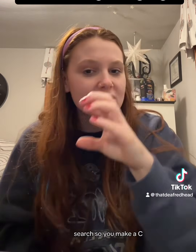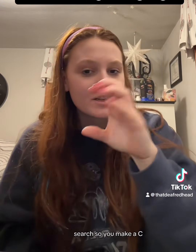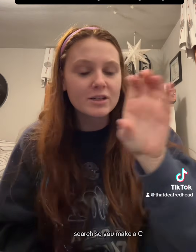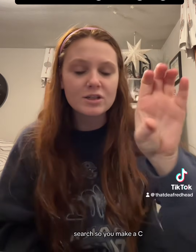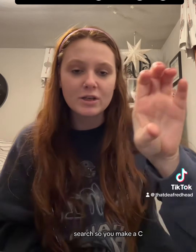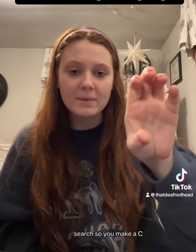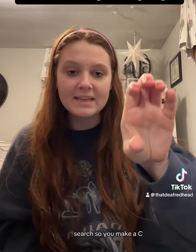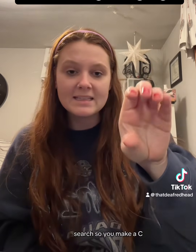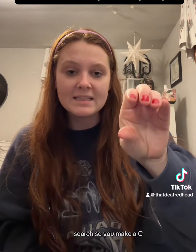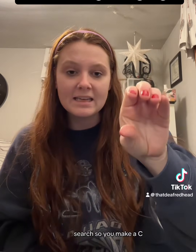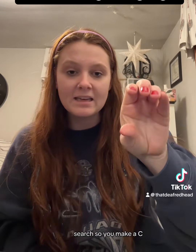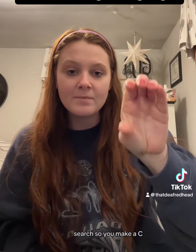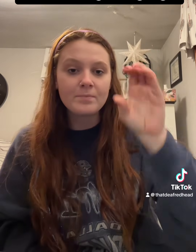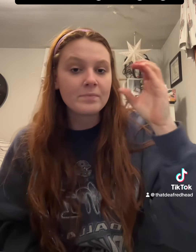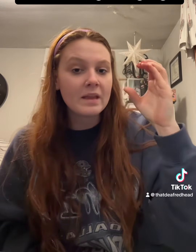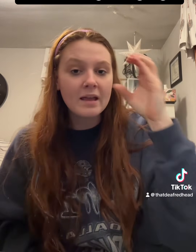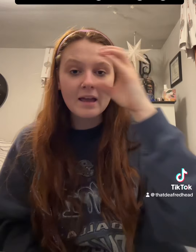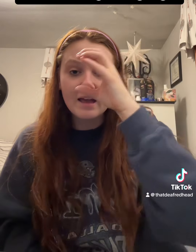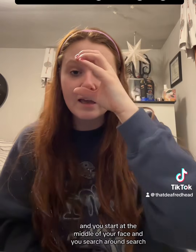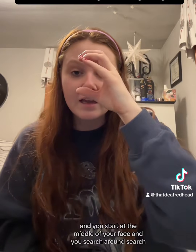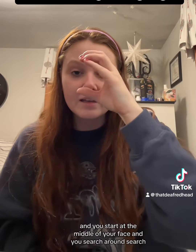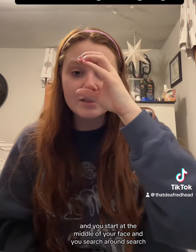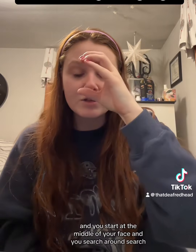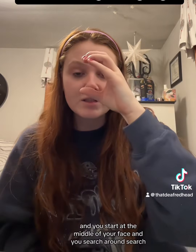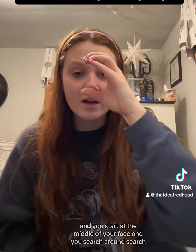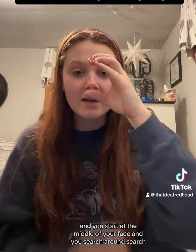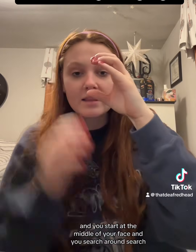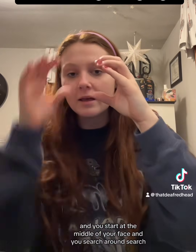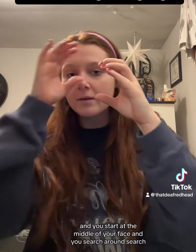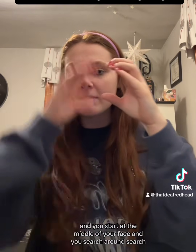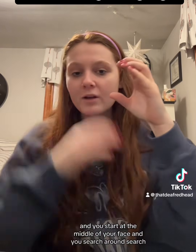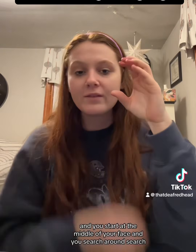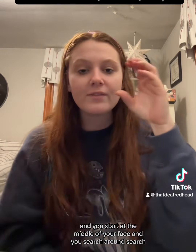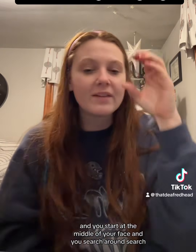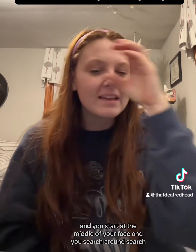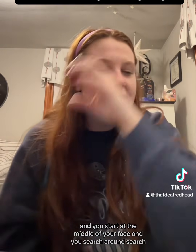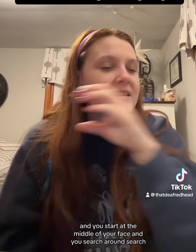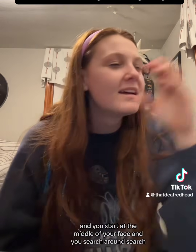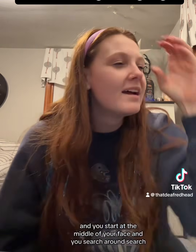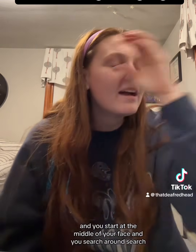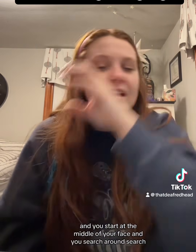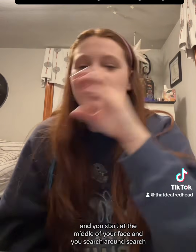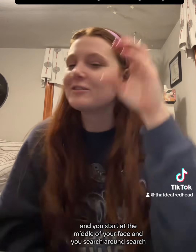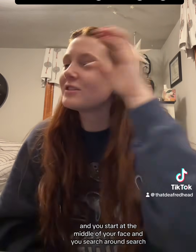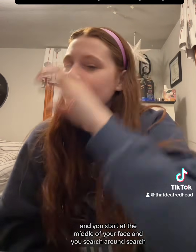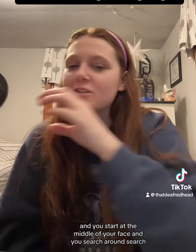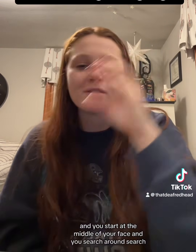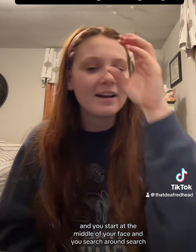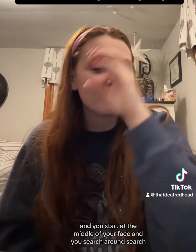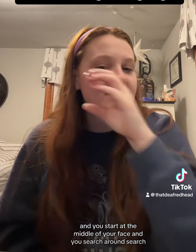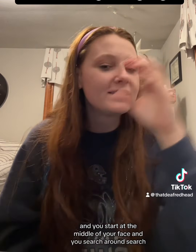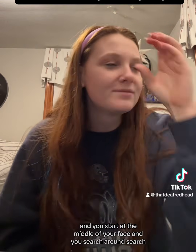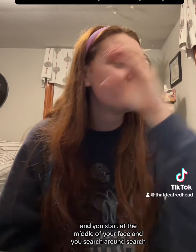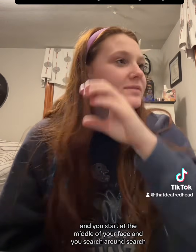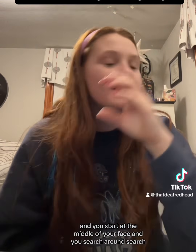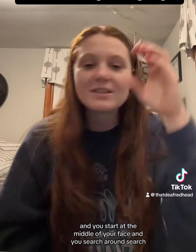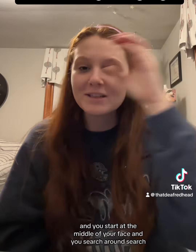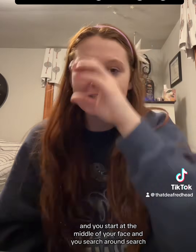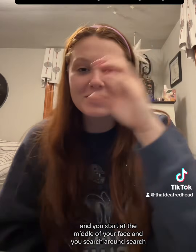Search. So you make a C and you start at the middle of your face and you search around. Search.